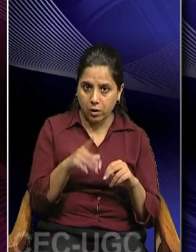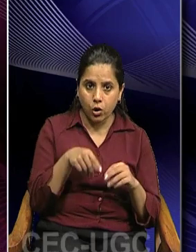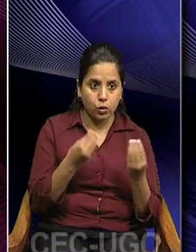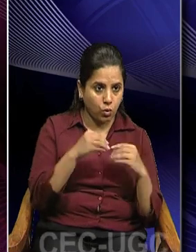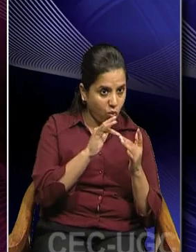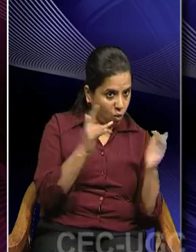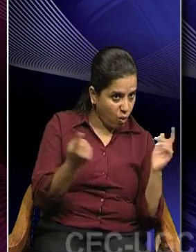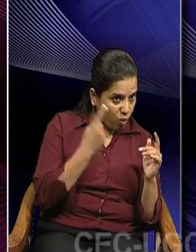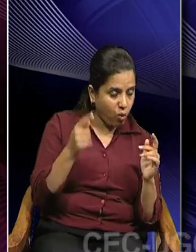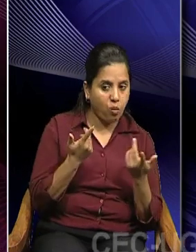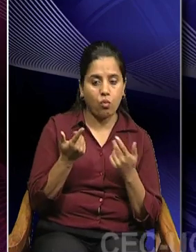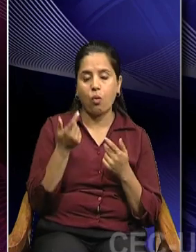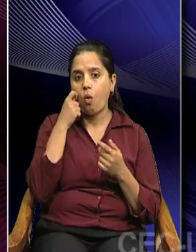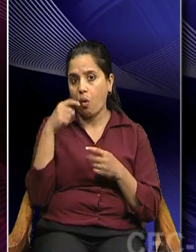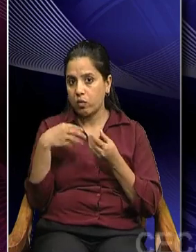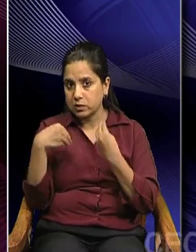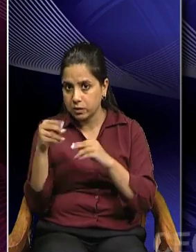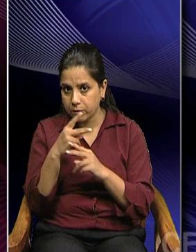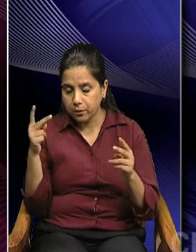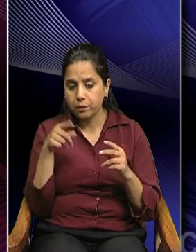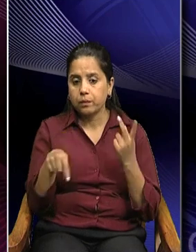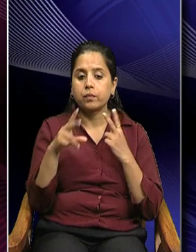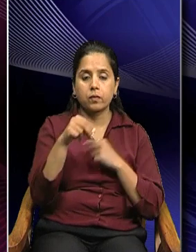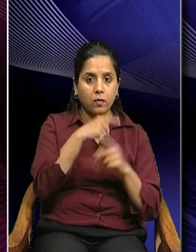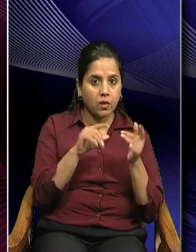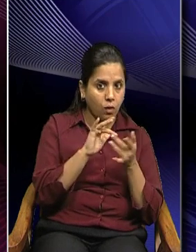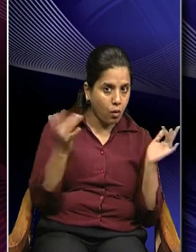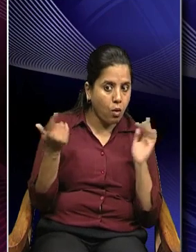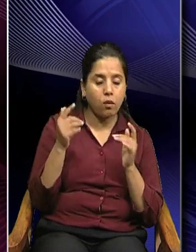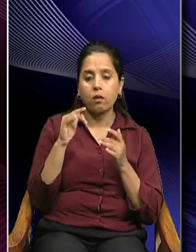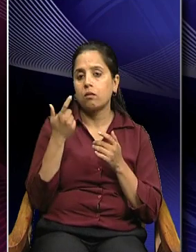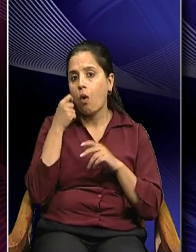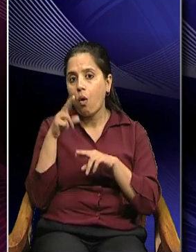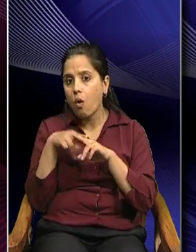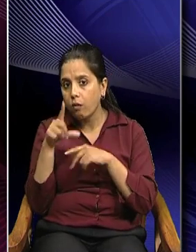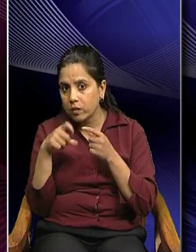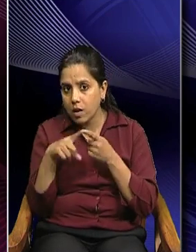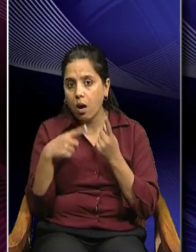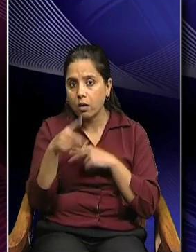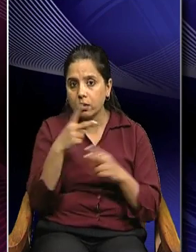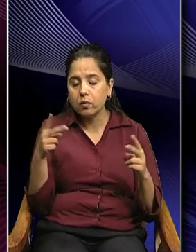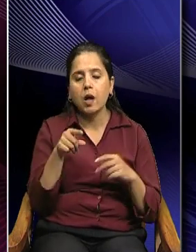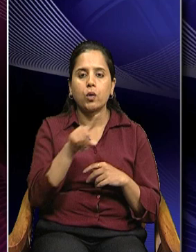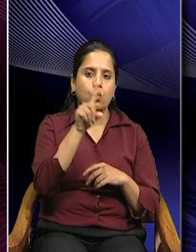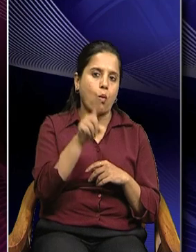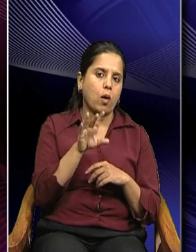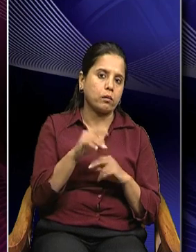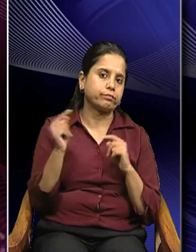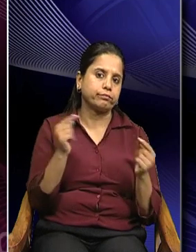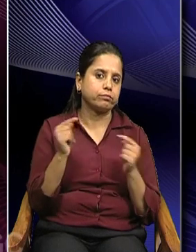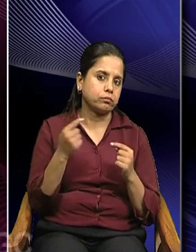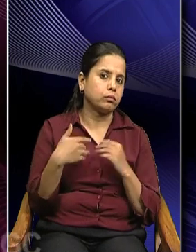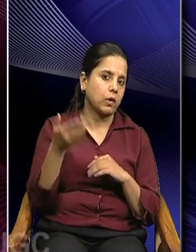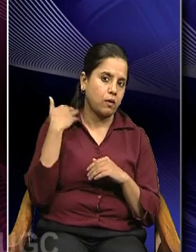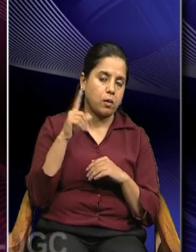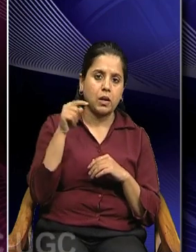online only or it should be offline. So whether interaction should be online or offline, that was a question of debate earlier,